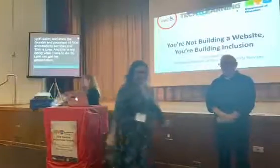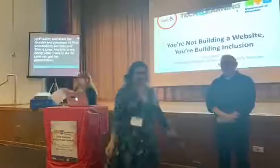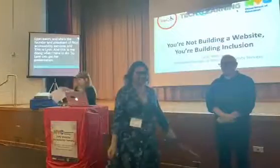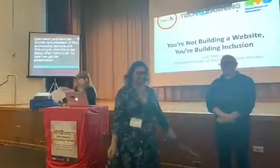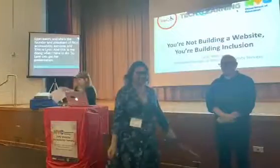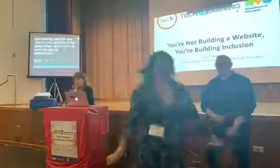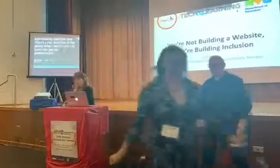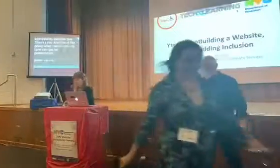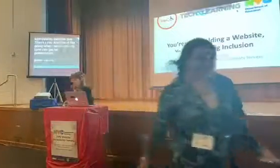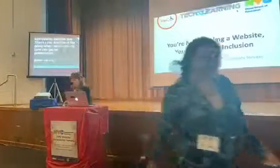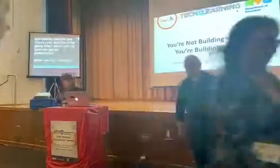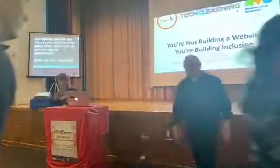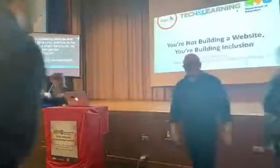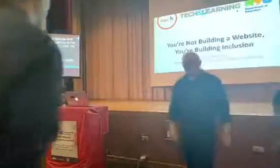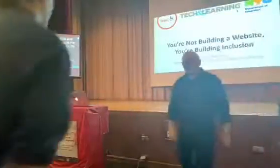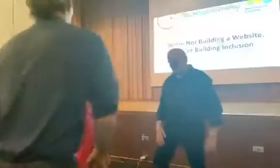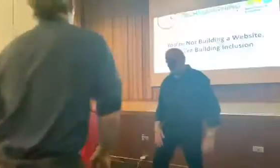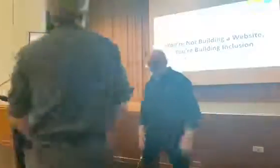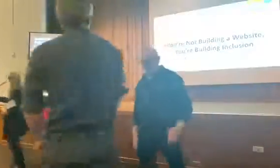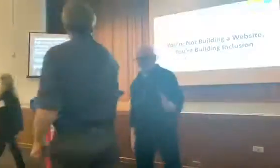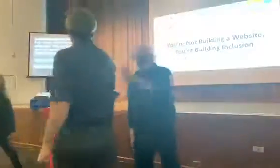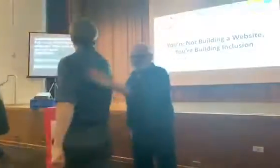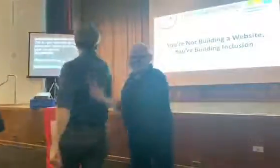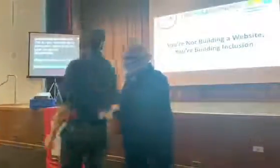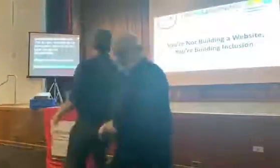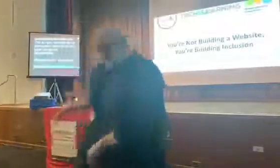Okay, and now here's Lynn.